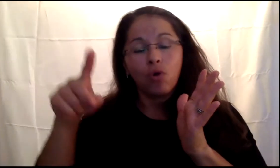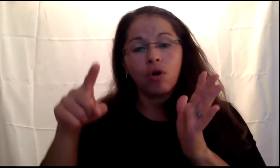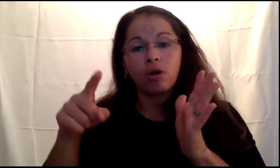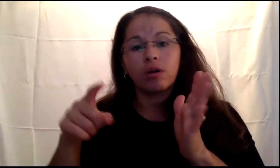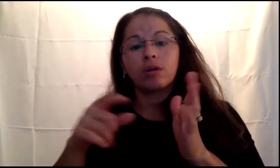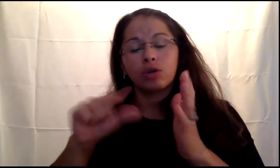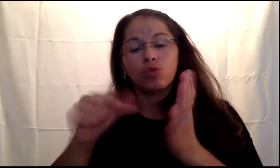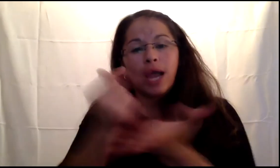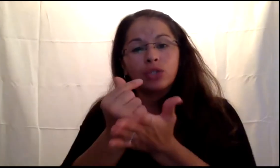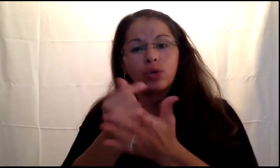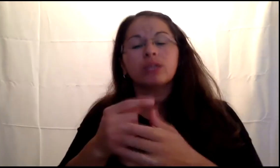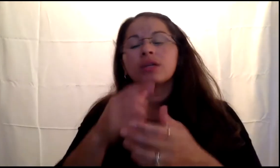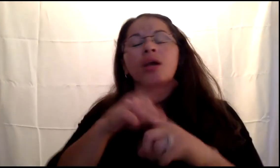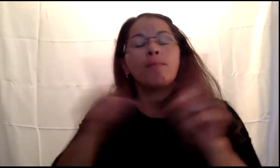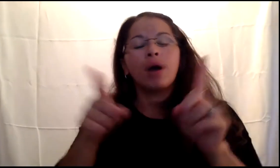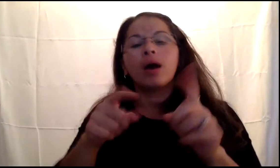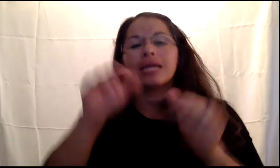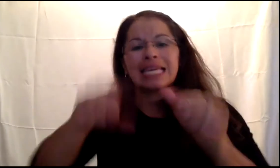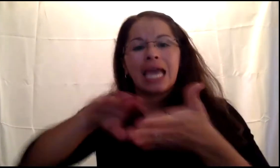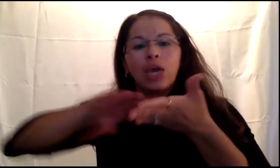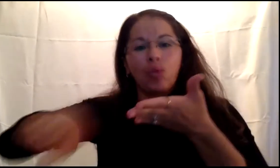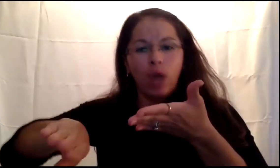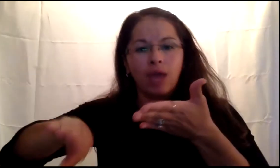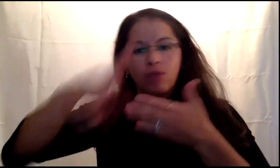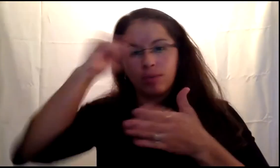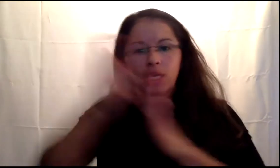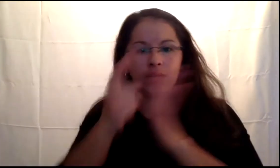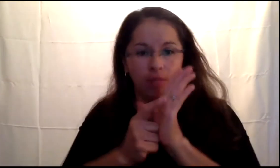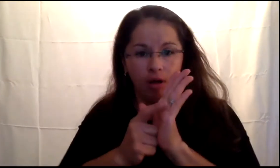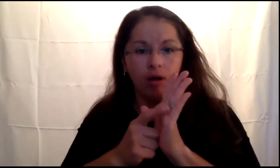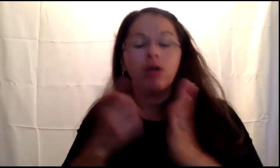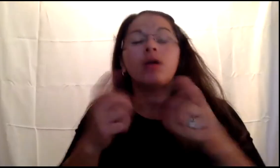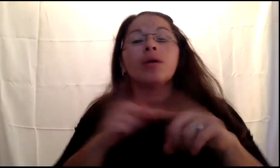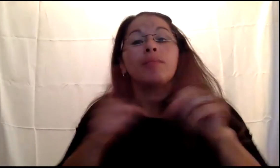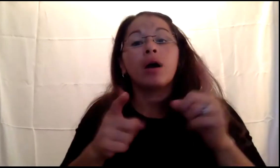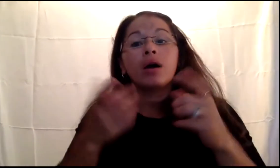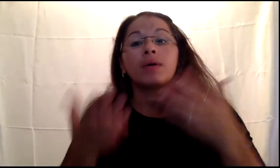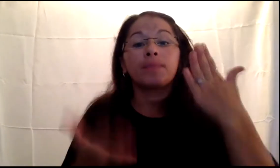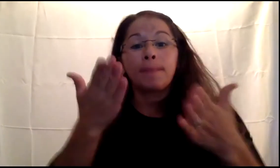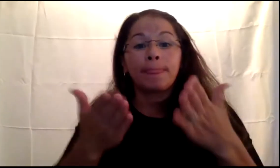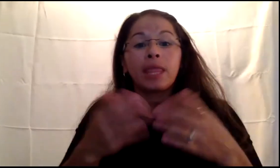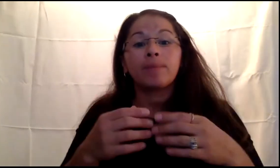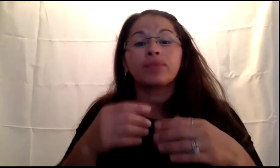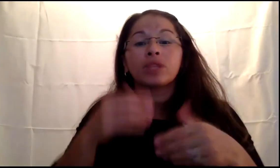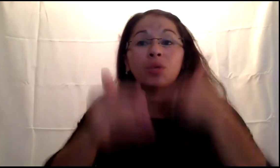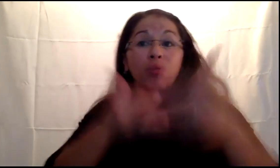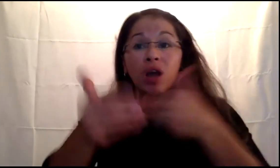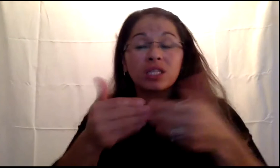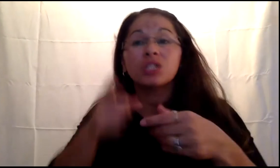be other things that your school, or as you move forward into college, a professor's put into place. And hopefully you've identified a mentor